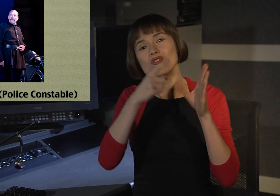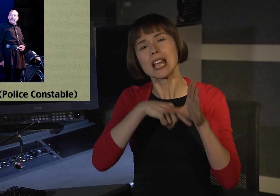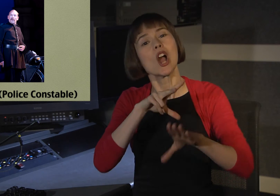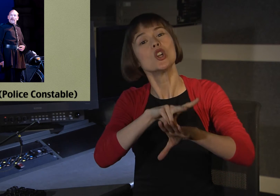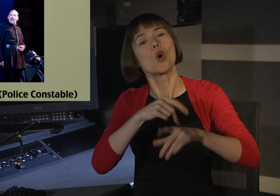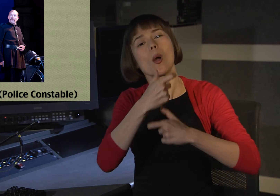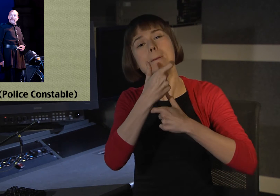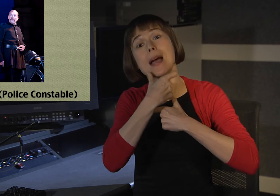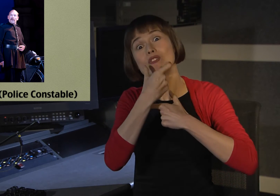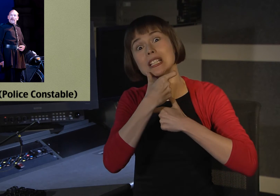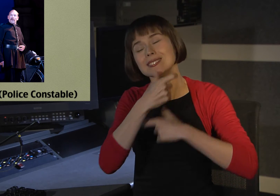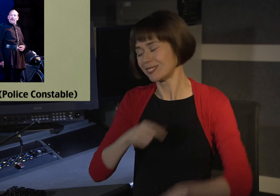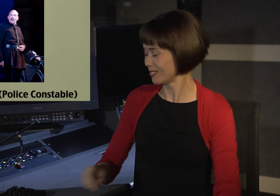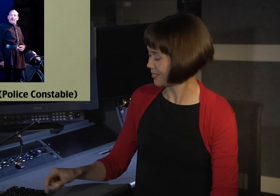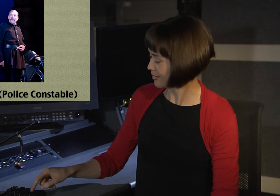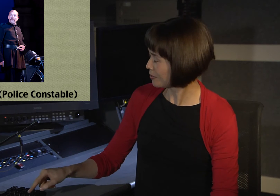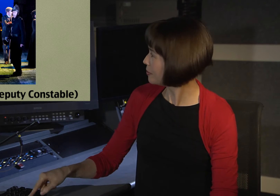Dogberry, and this is his sign name.